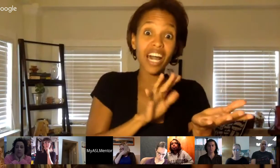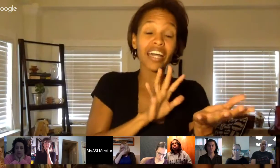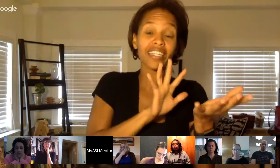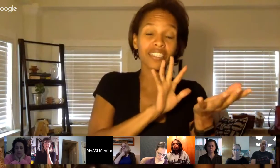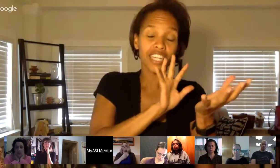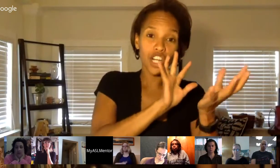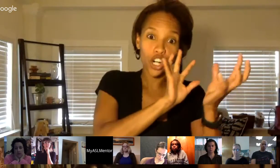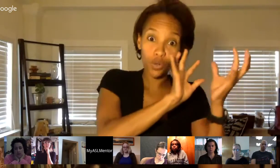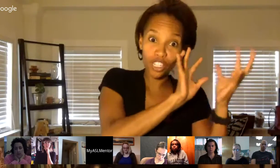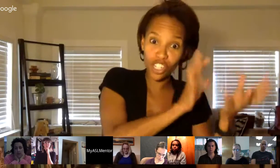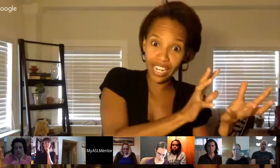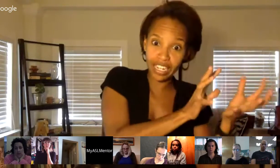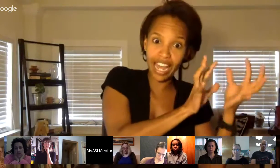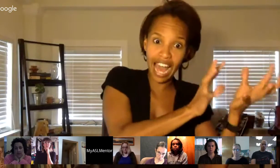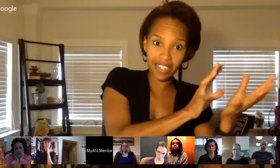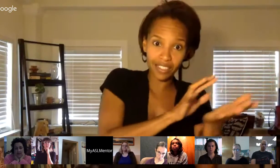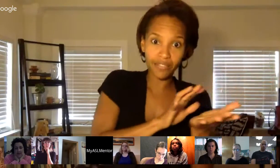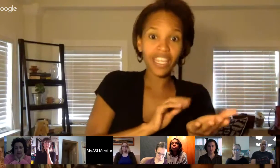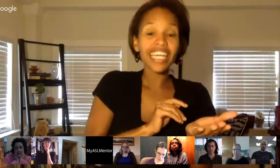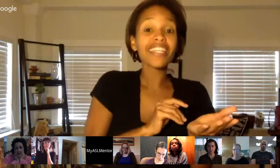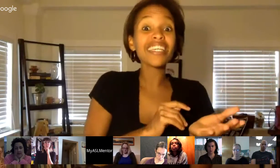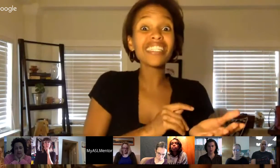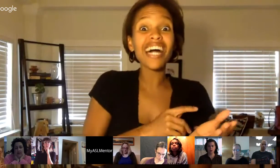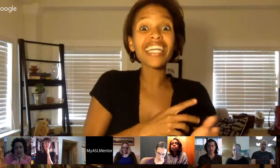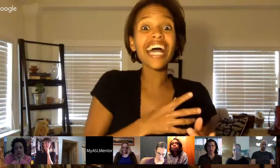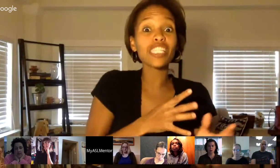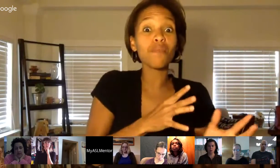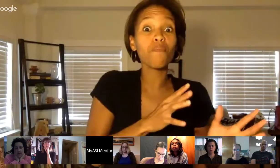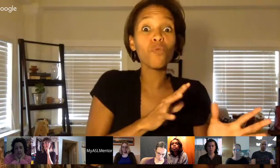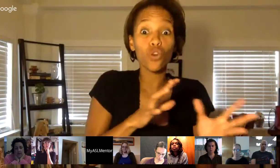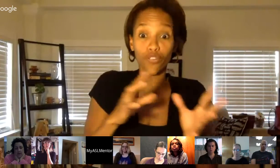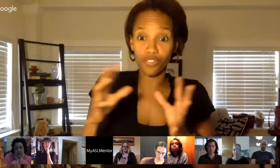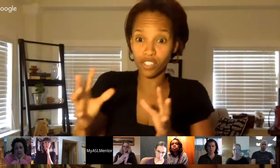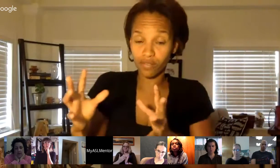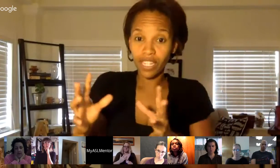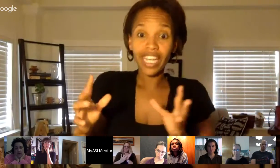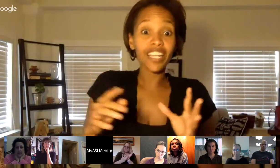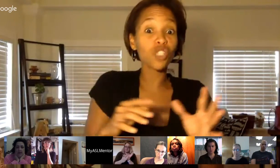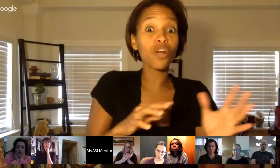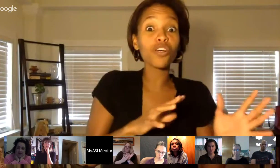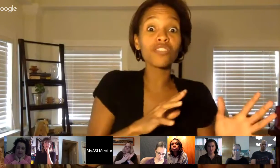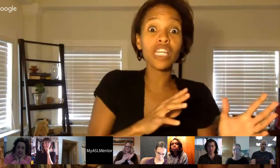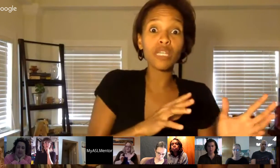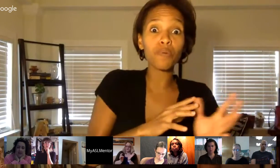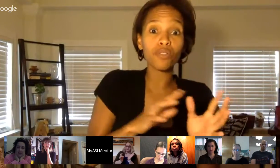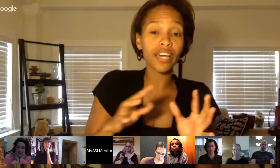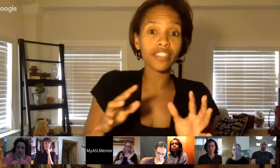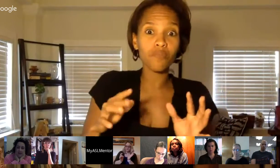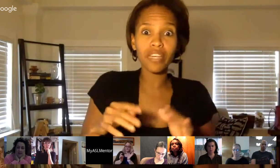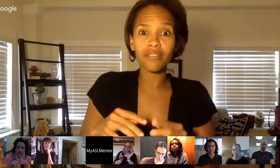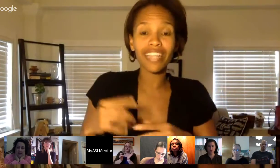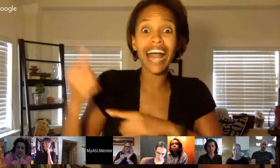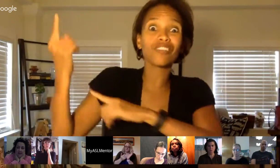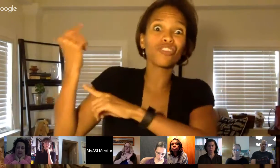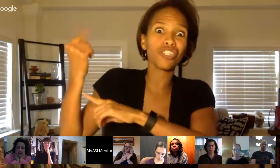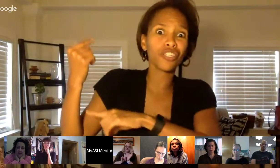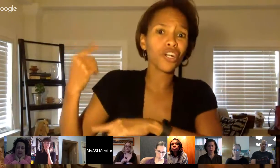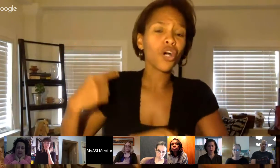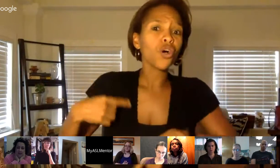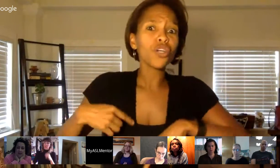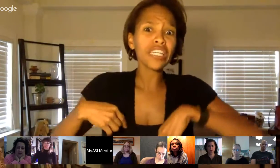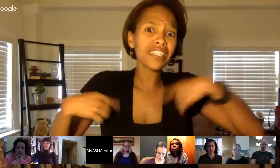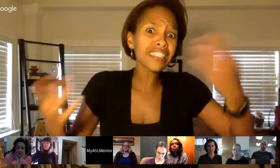this sign originated as. This sign has morphed. And this is one of those things people said to me last